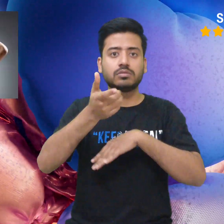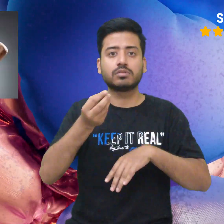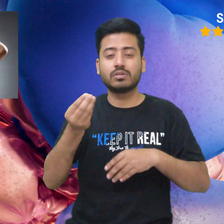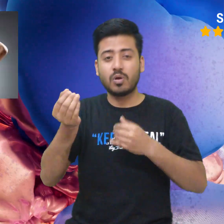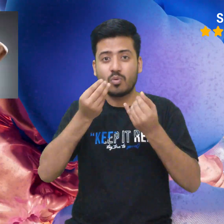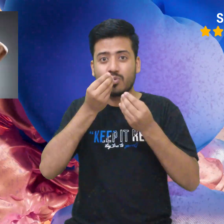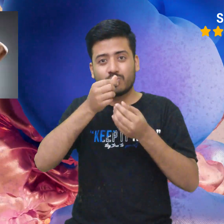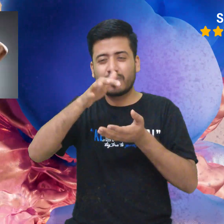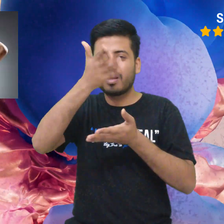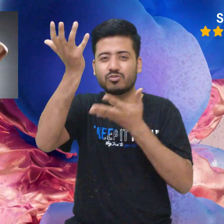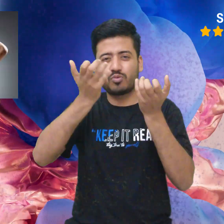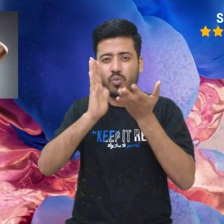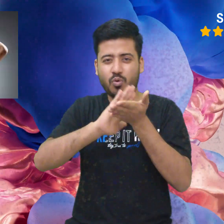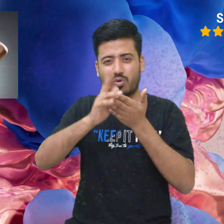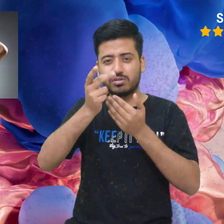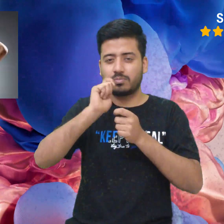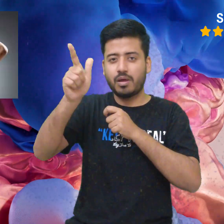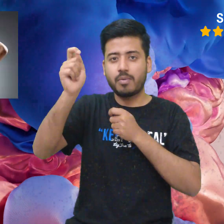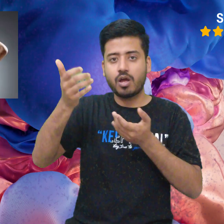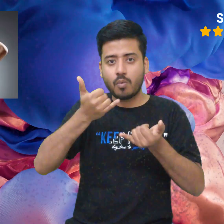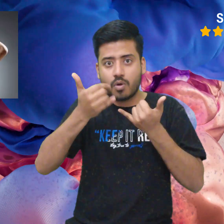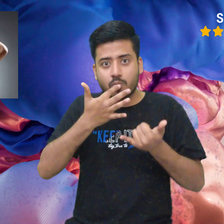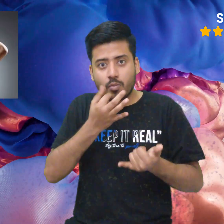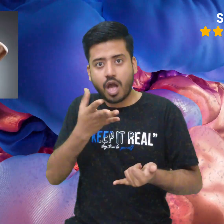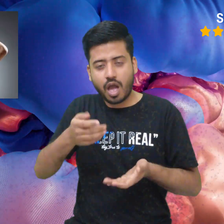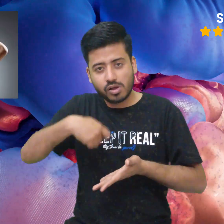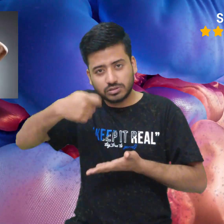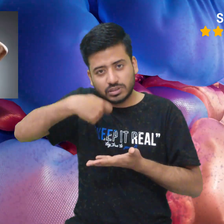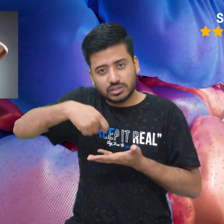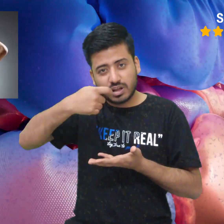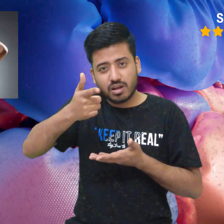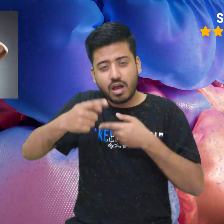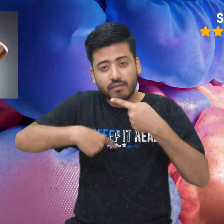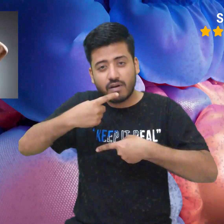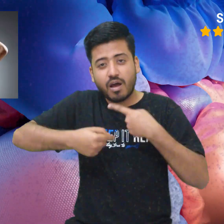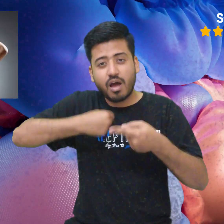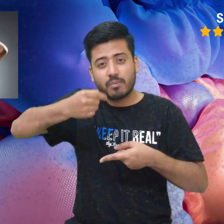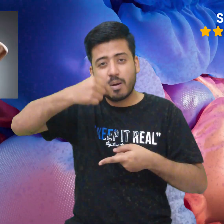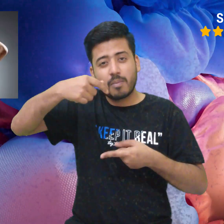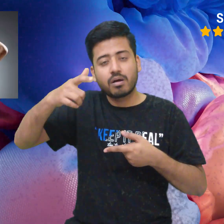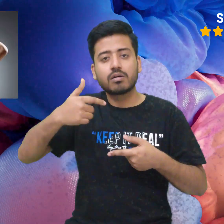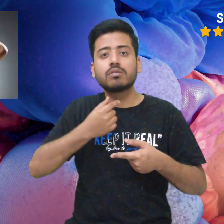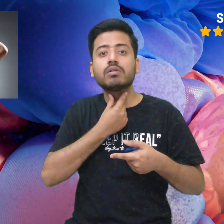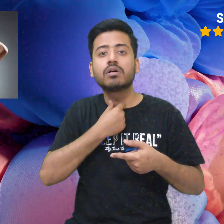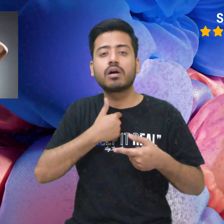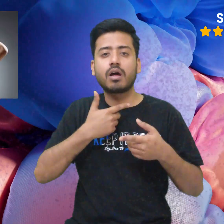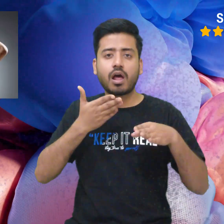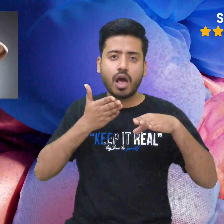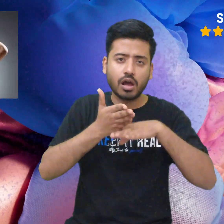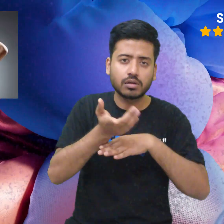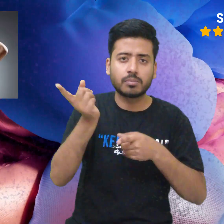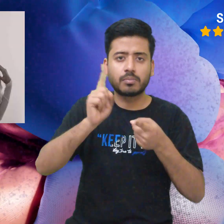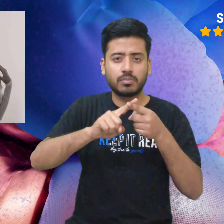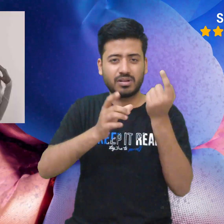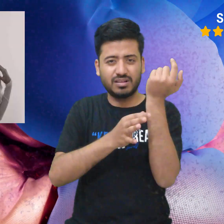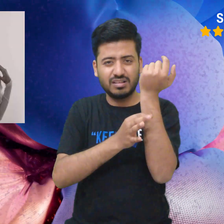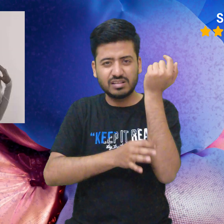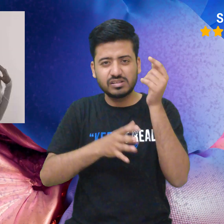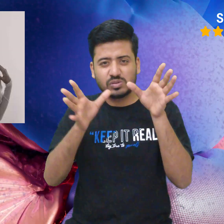gluten sensitivity. However, many brands mix in wheat flour, so it is essential to double-check the product label. Meanwhile,